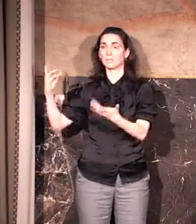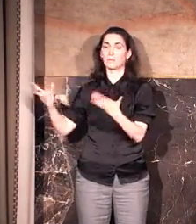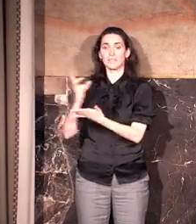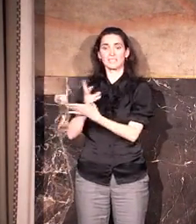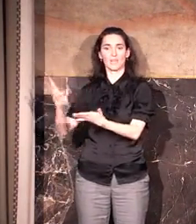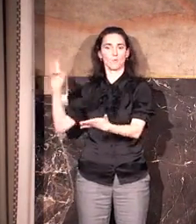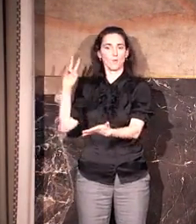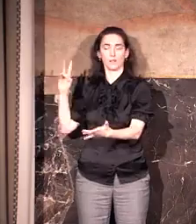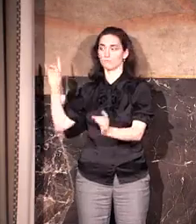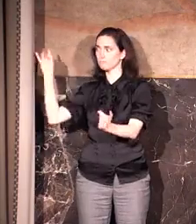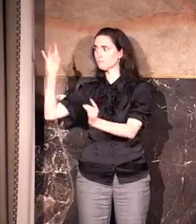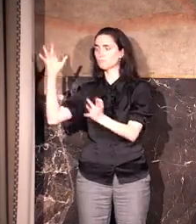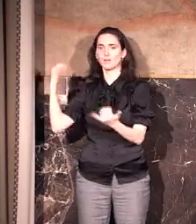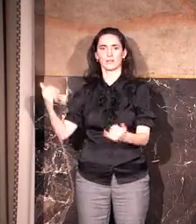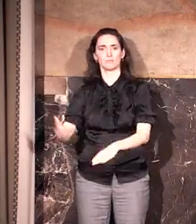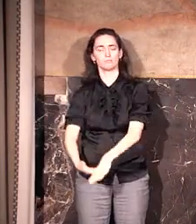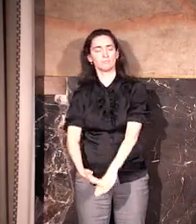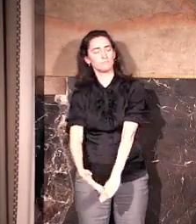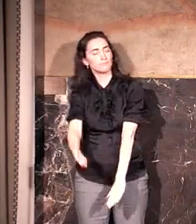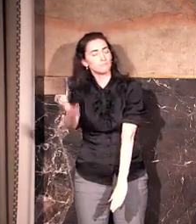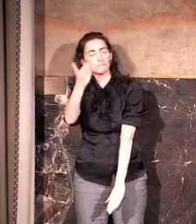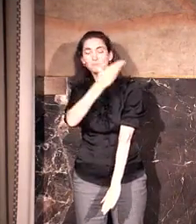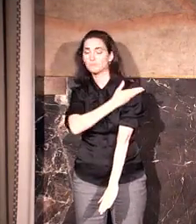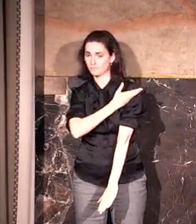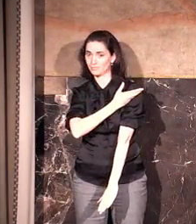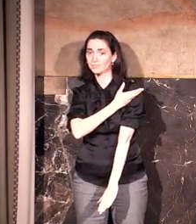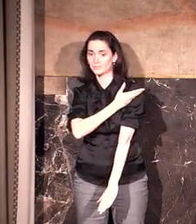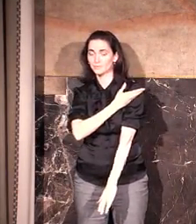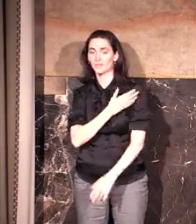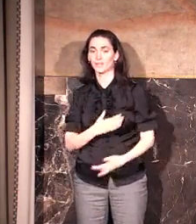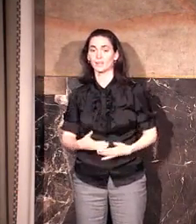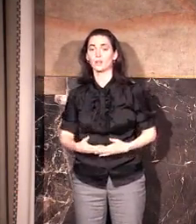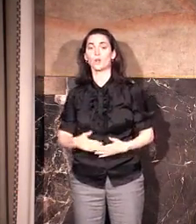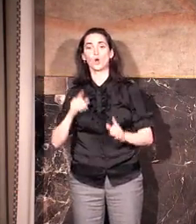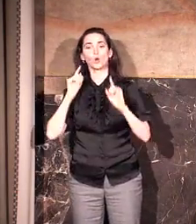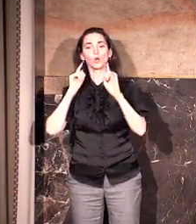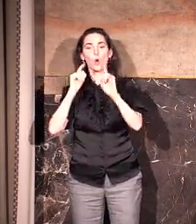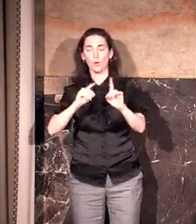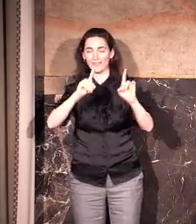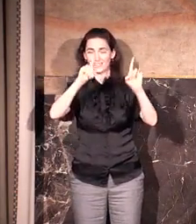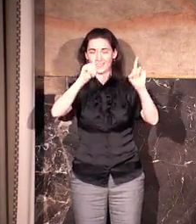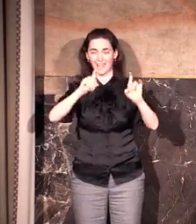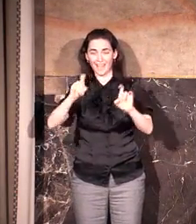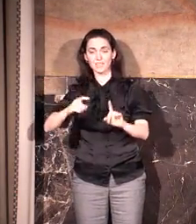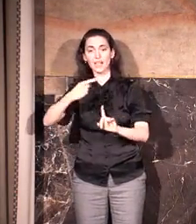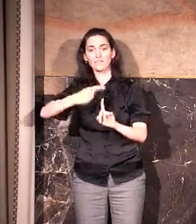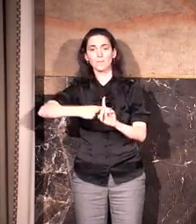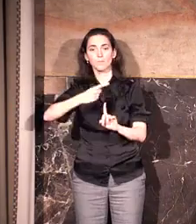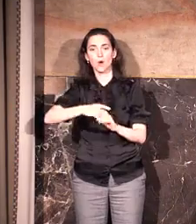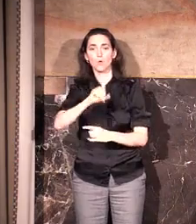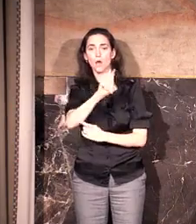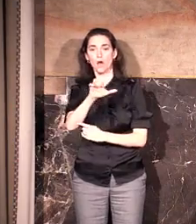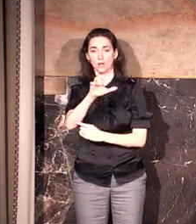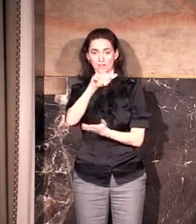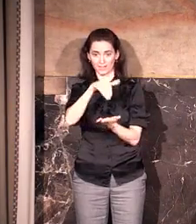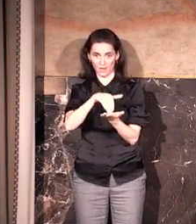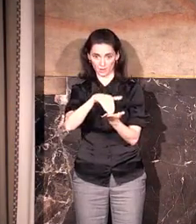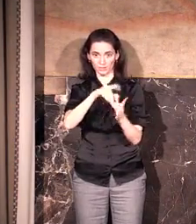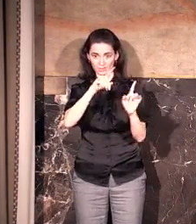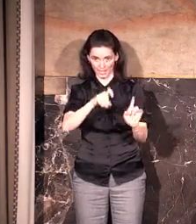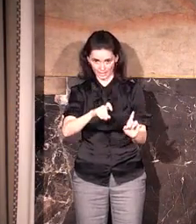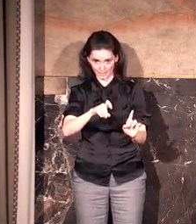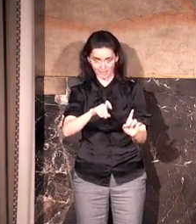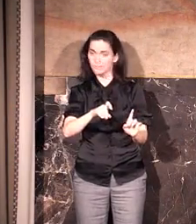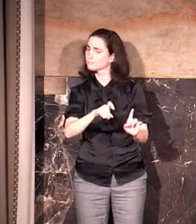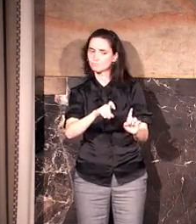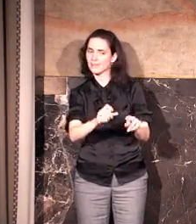weeks ago. We are targeting an increase in testing of 100,000 tests per month to get to